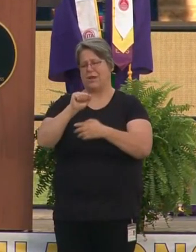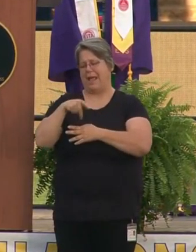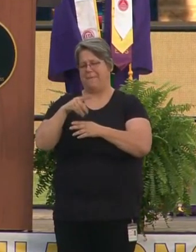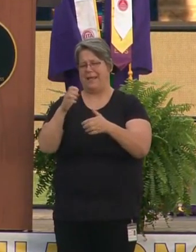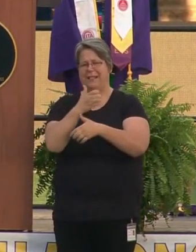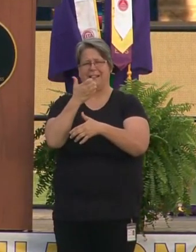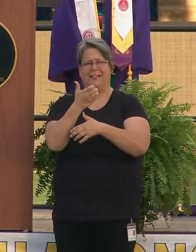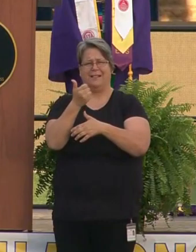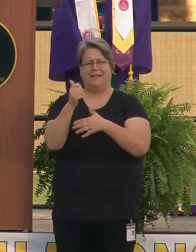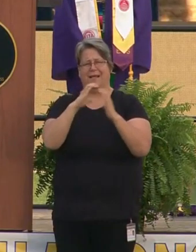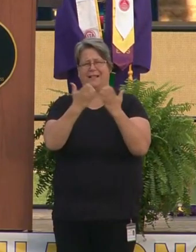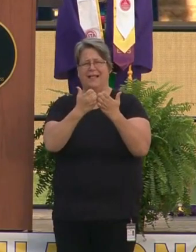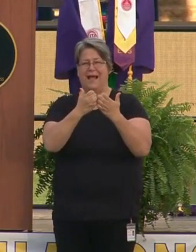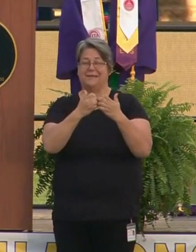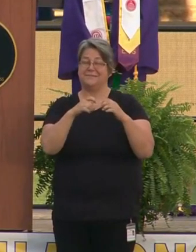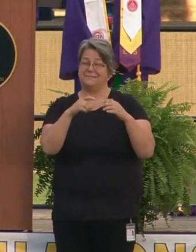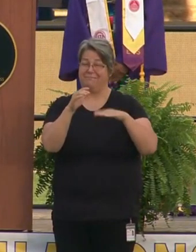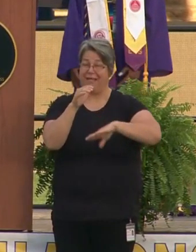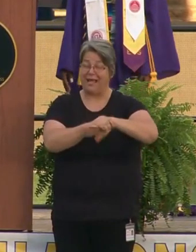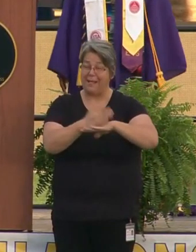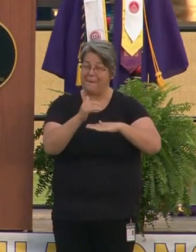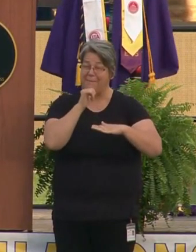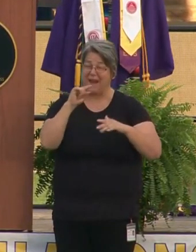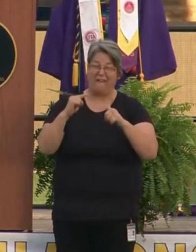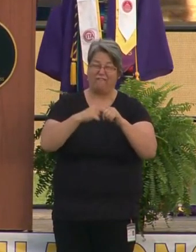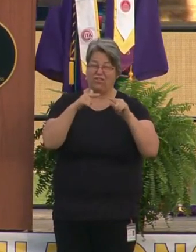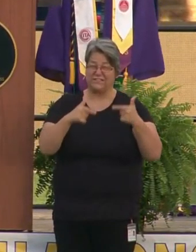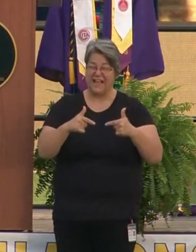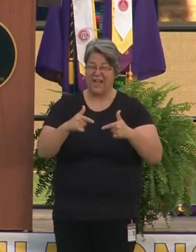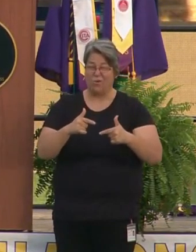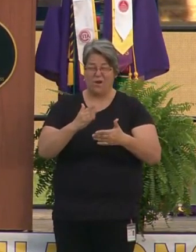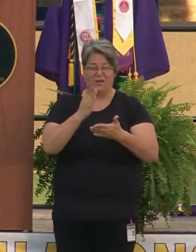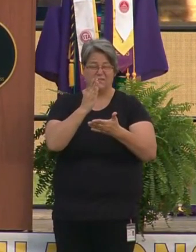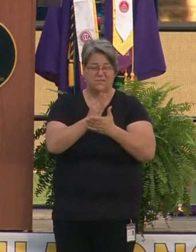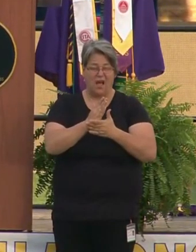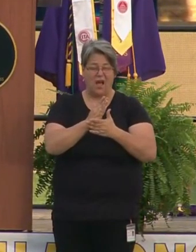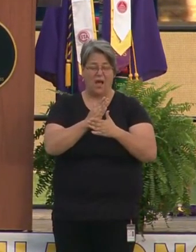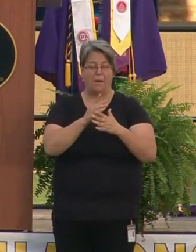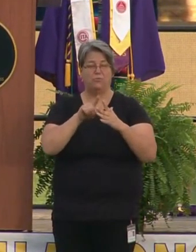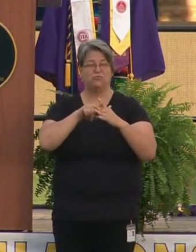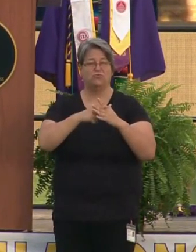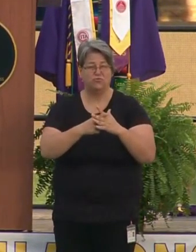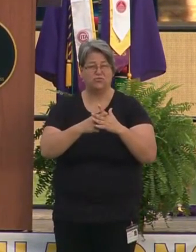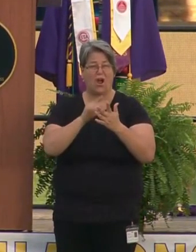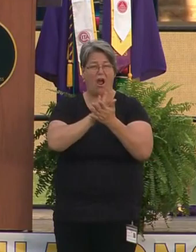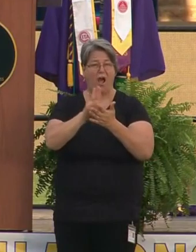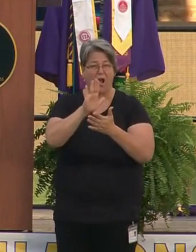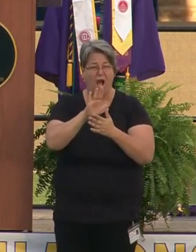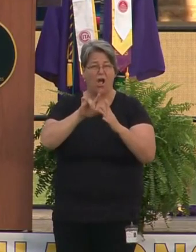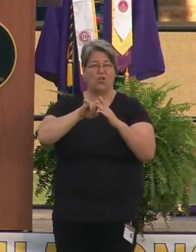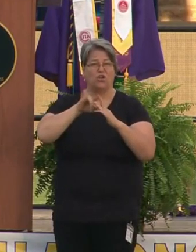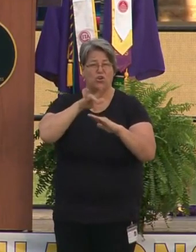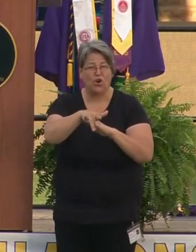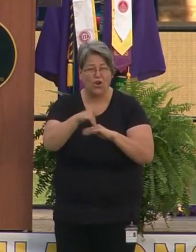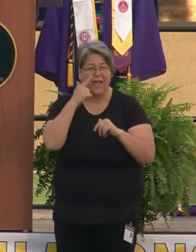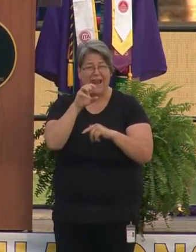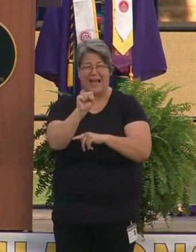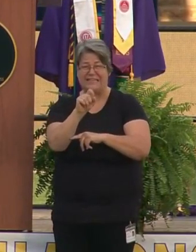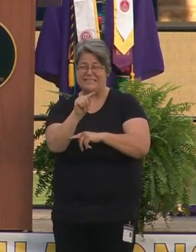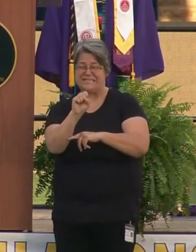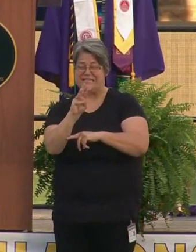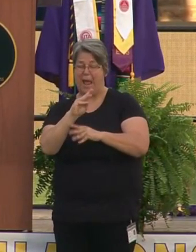not let the fact that English is not their first language prevent them from starting college early in a STEM program nonetheless.